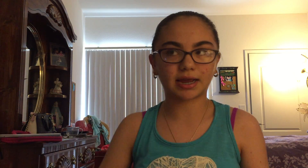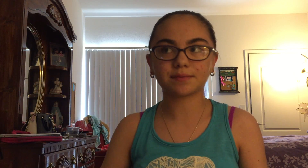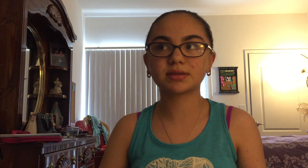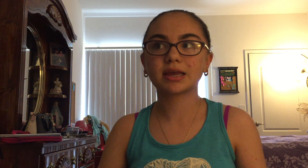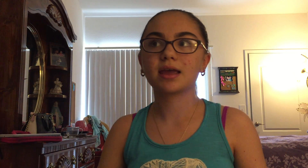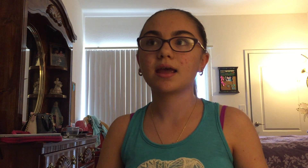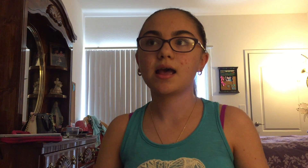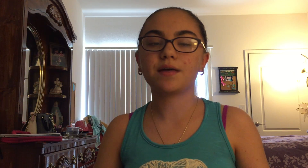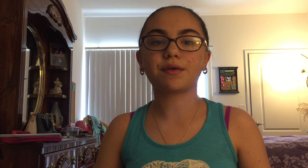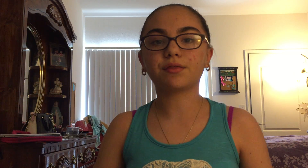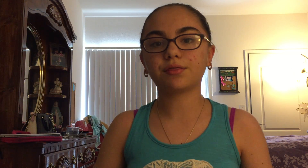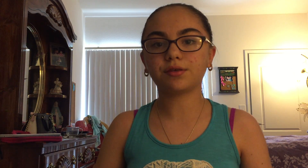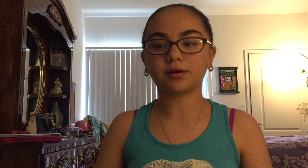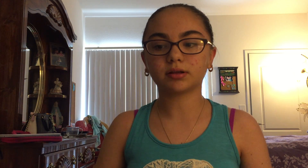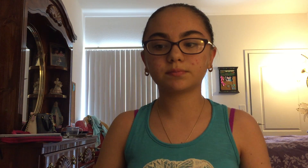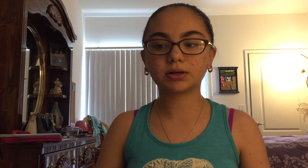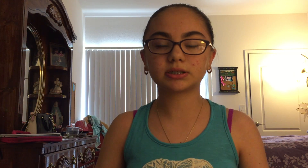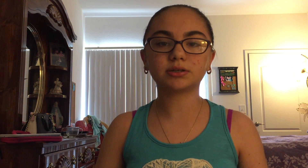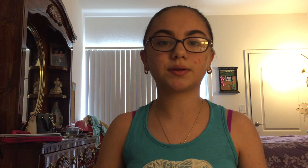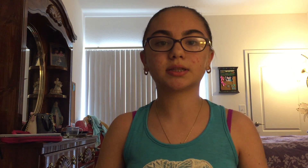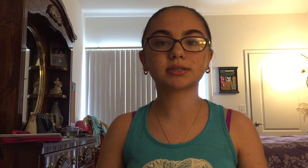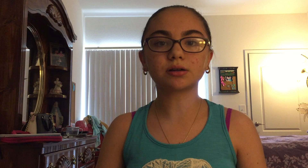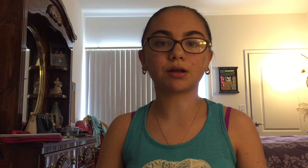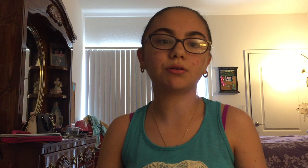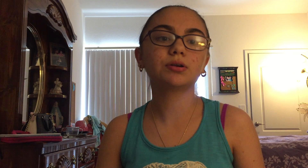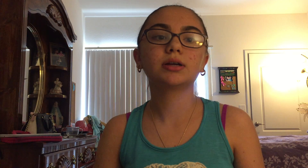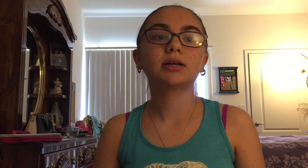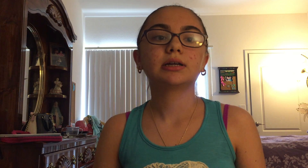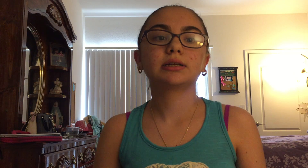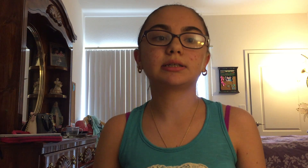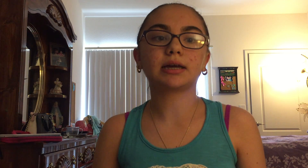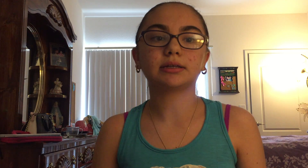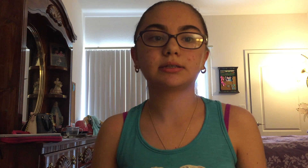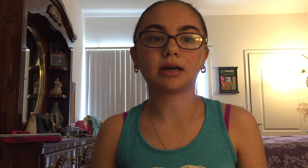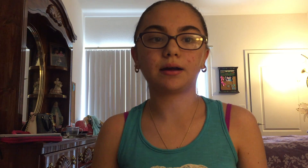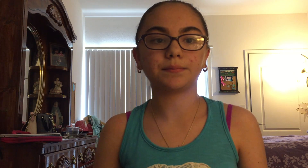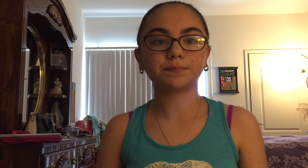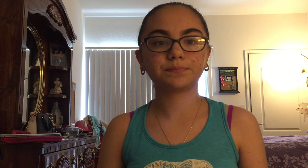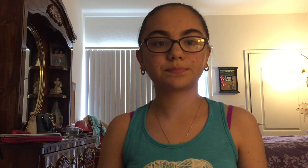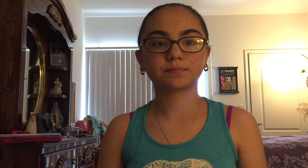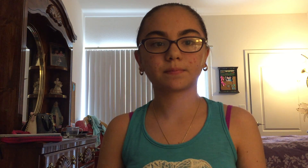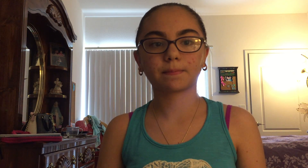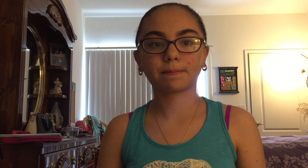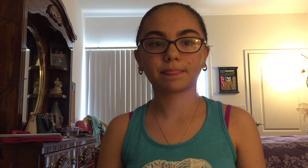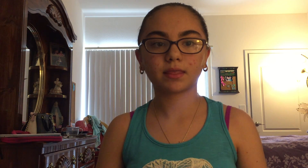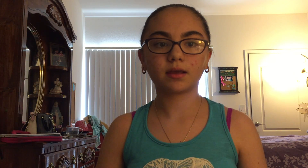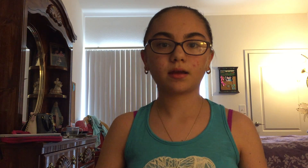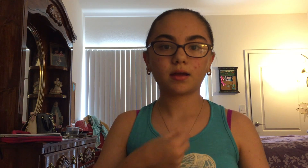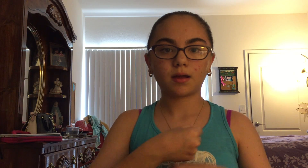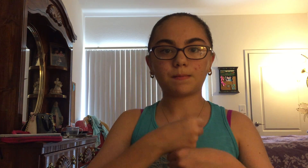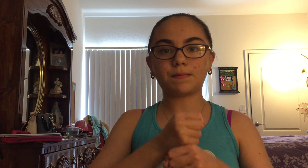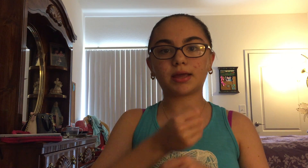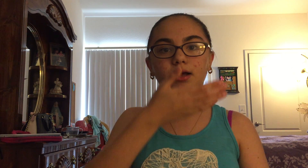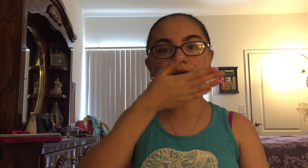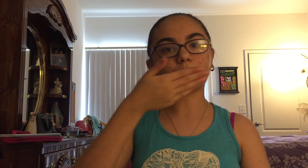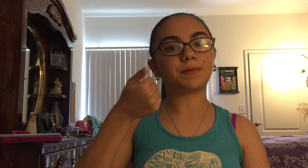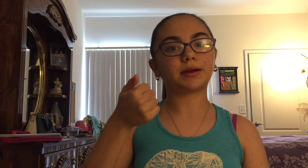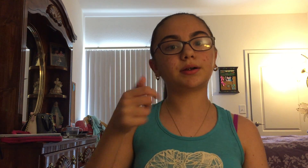times and then the person doing the solo says um make a better